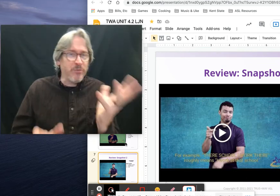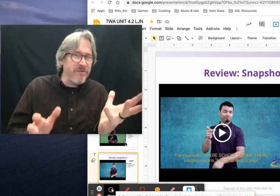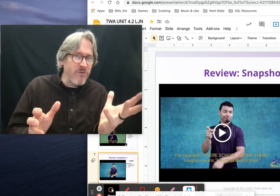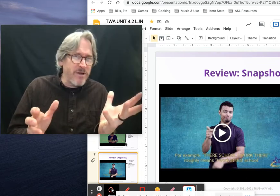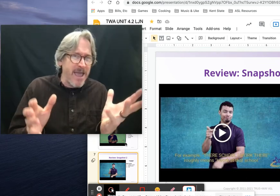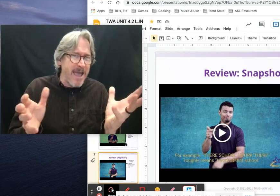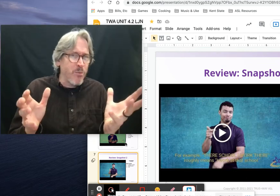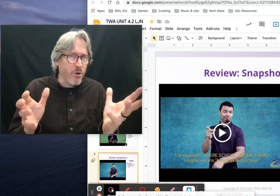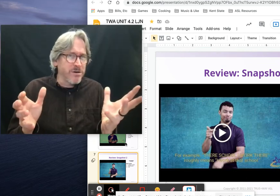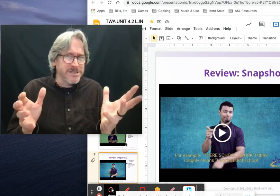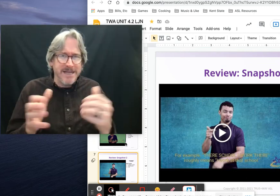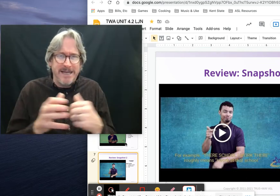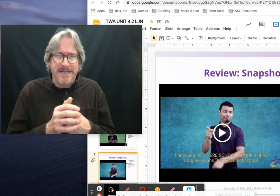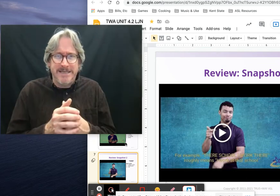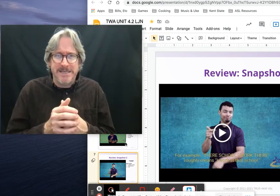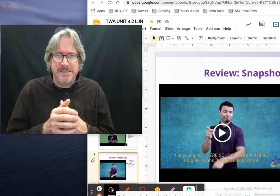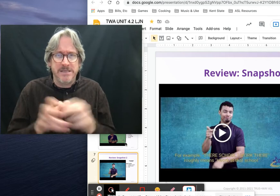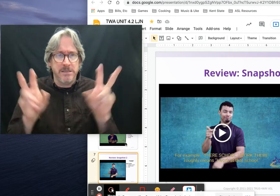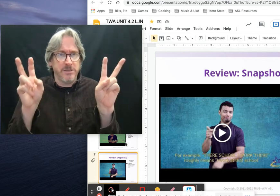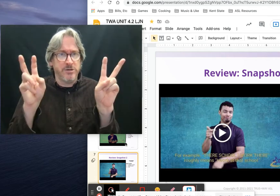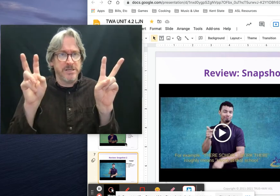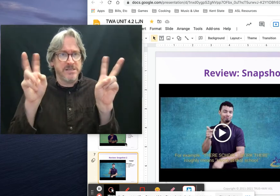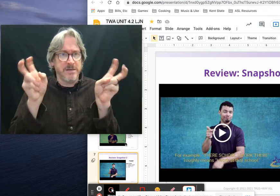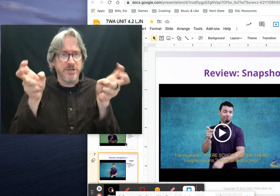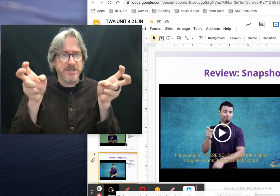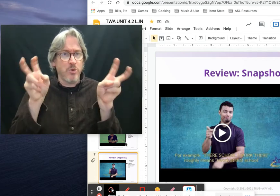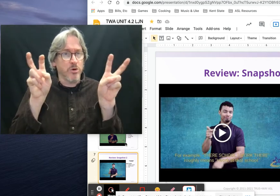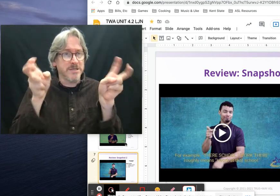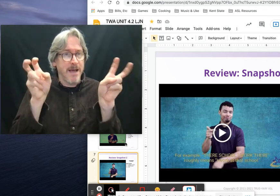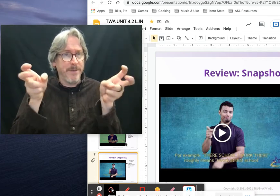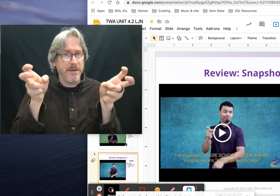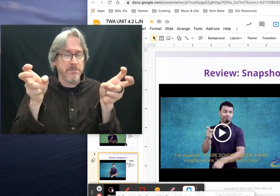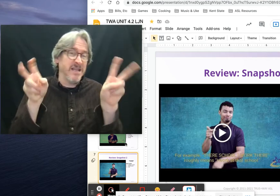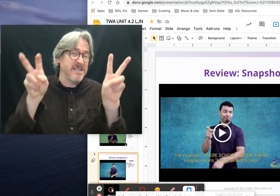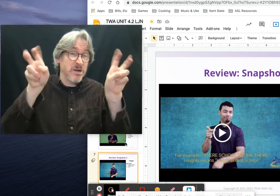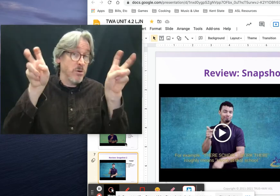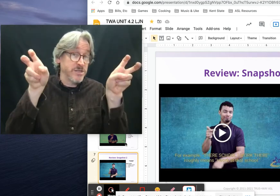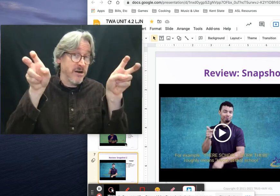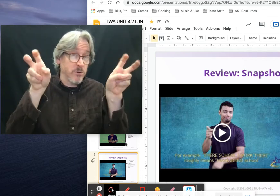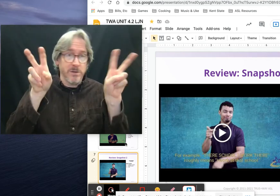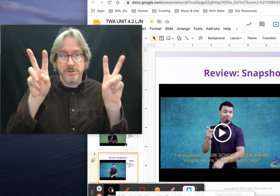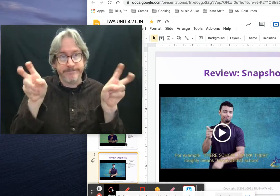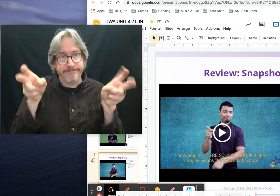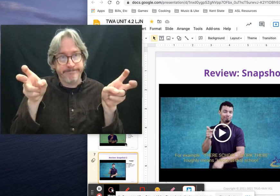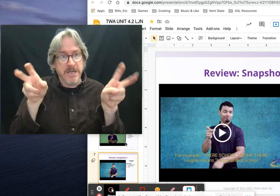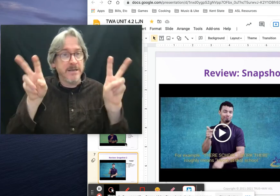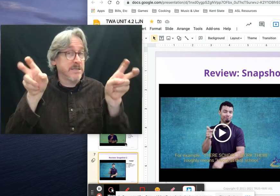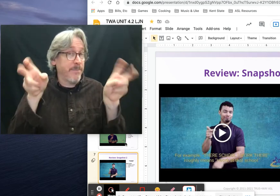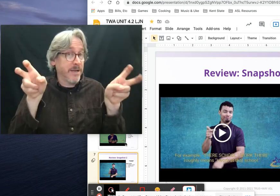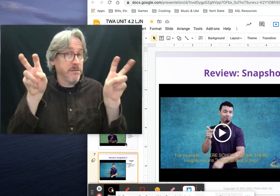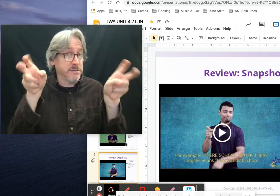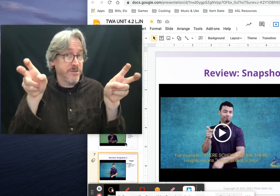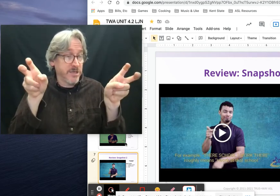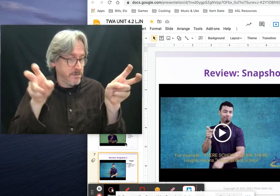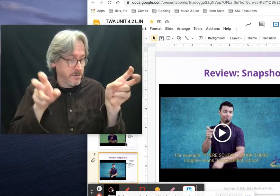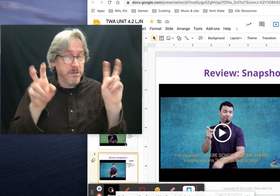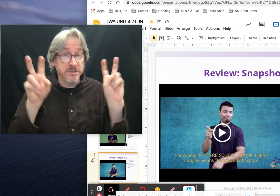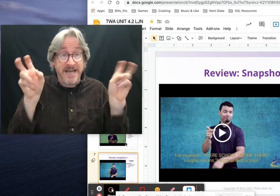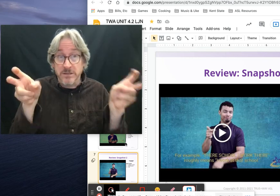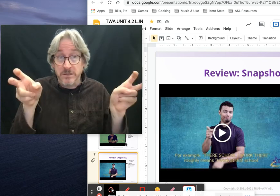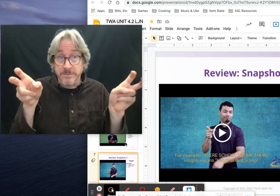The three vocab words that he does, there's subject or topic. It's like quotes, air quotes, topic,